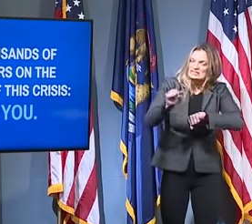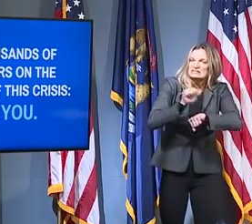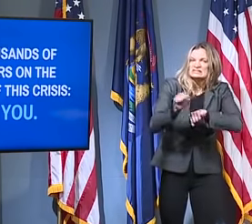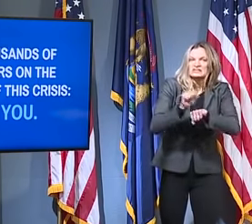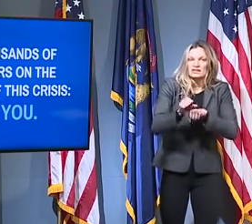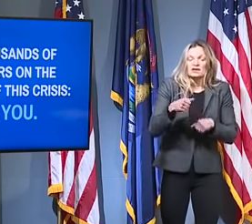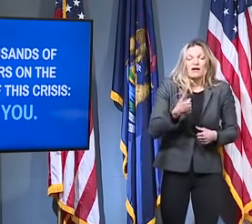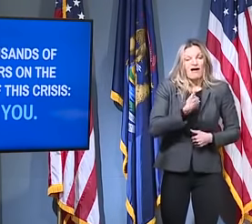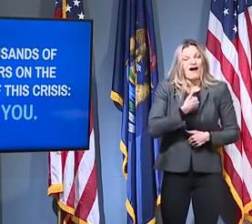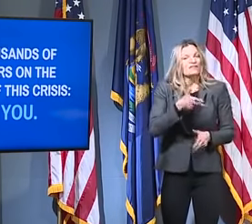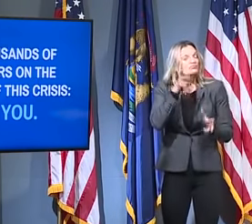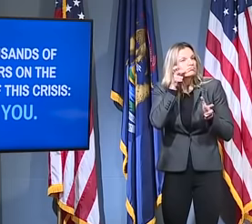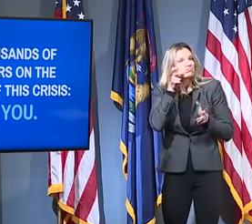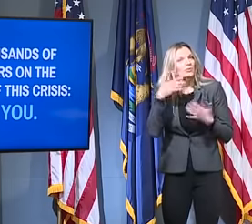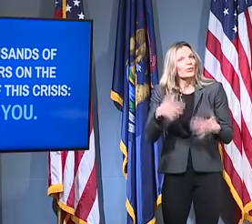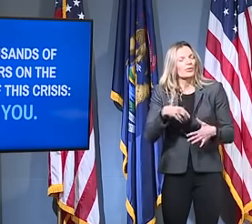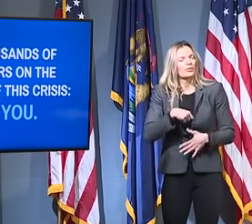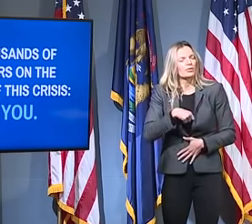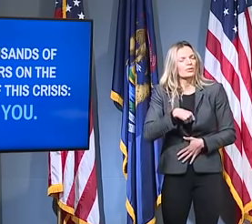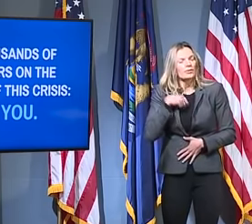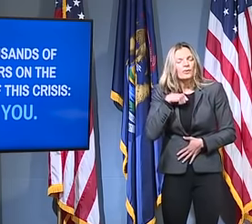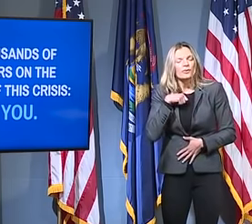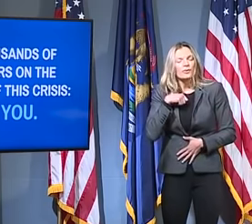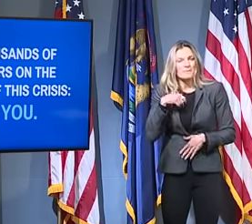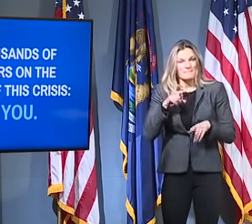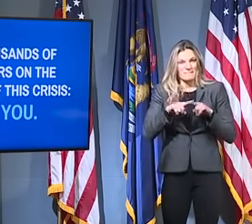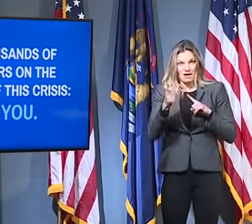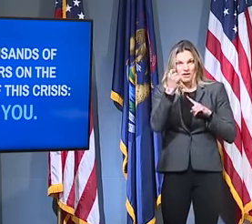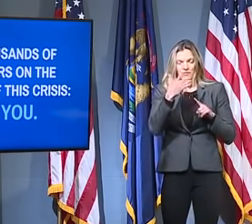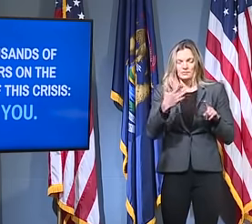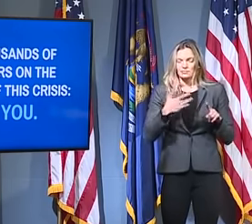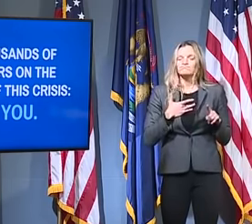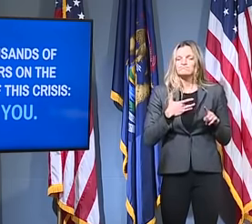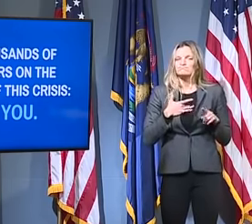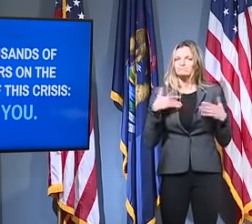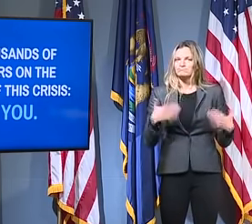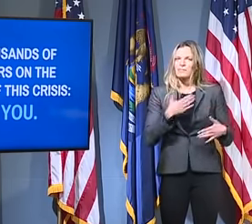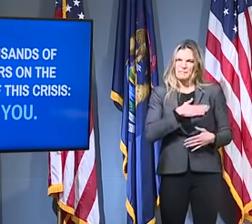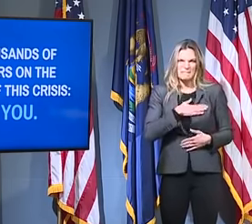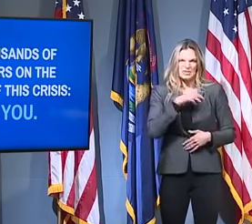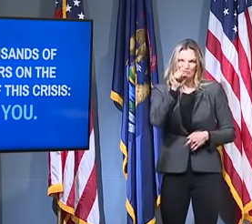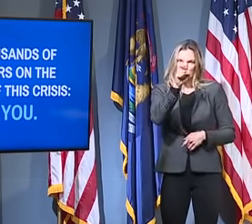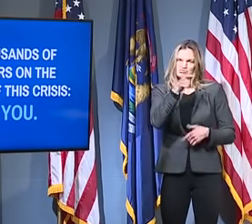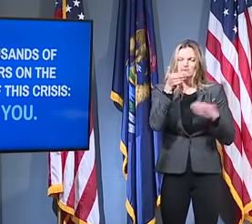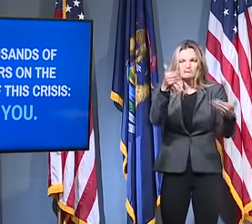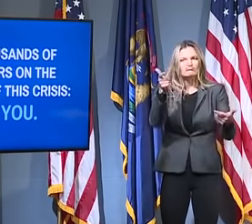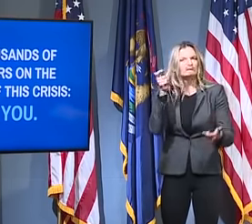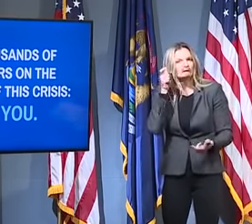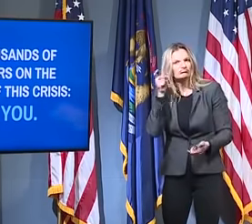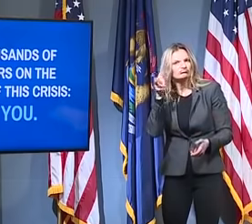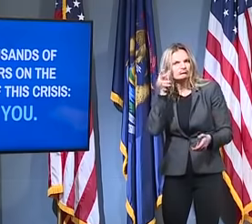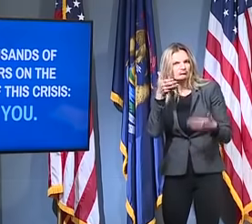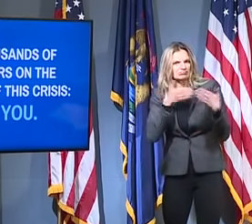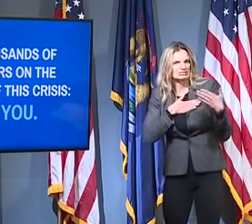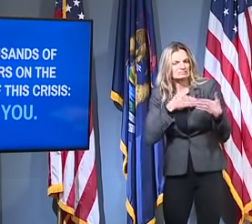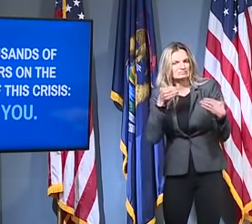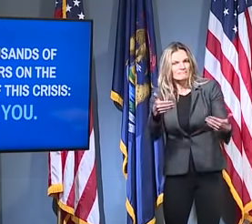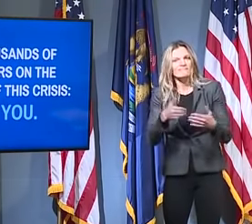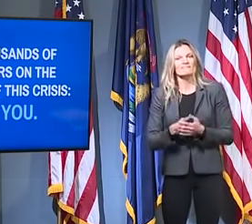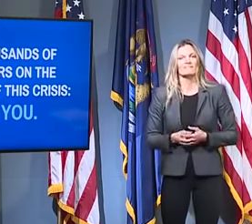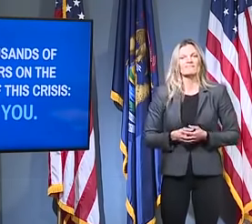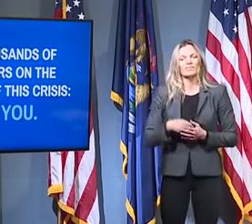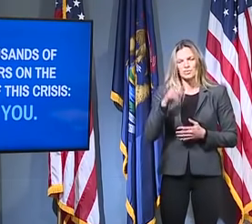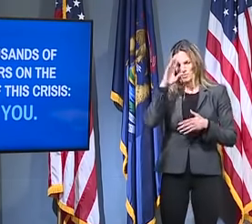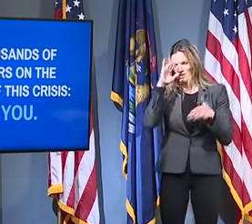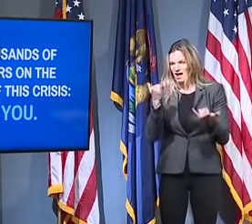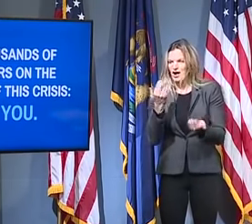was an eye-opener, and I hope maybe you might listen. Nurses and doctors working 18-hour shifts and giving up time with their families to keep them